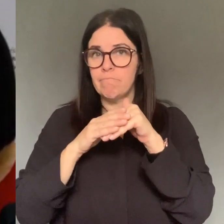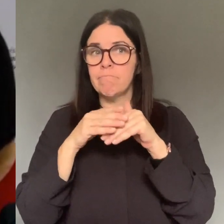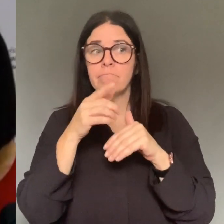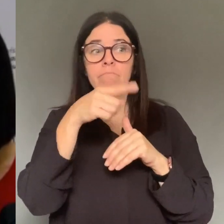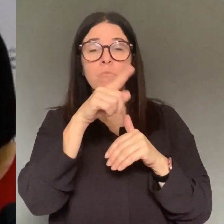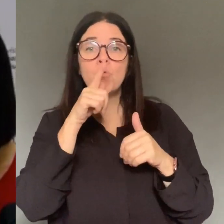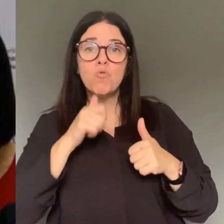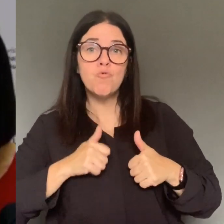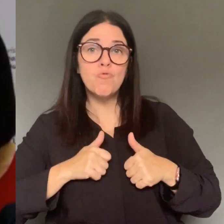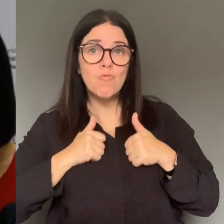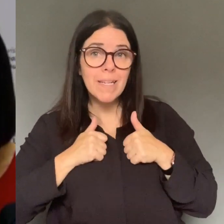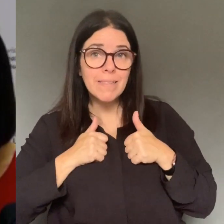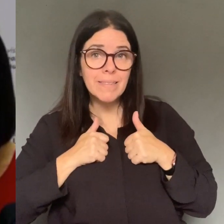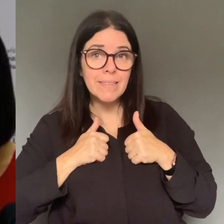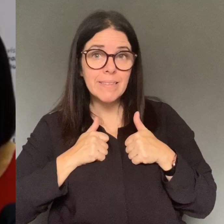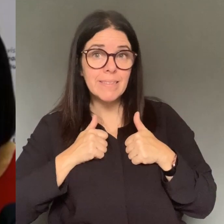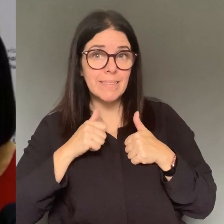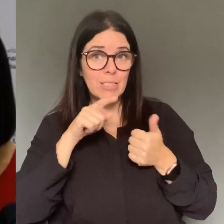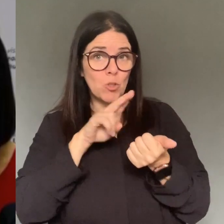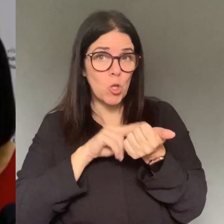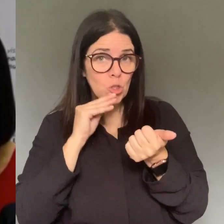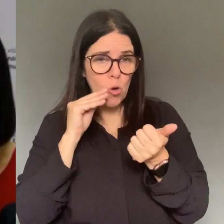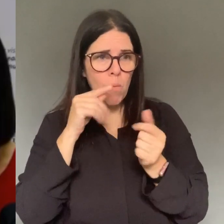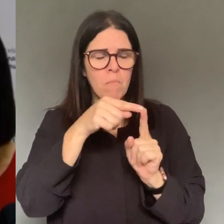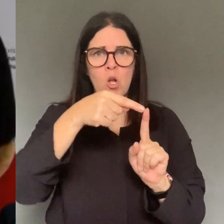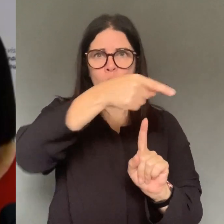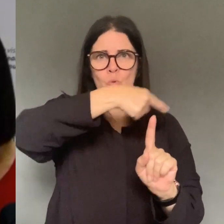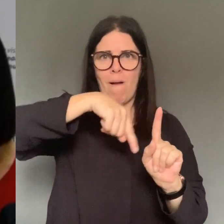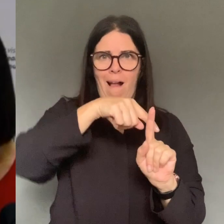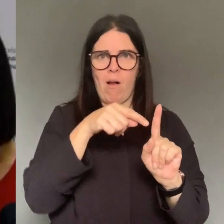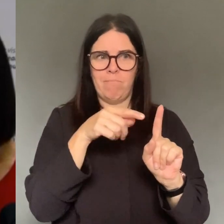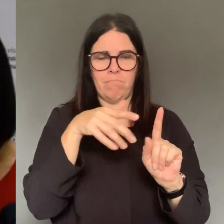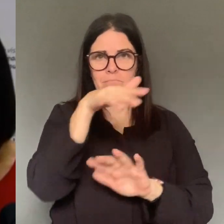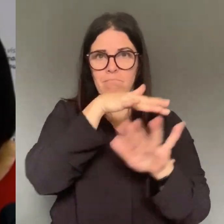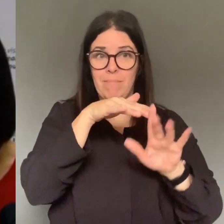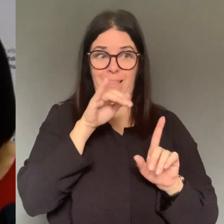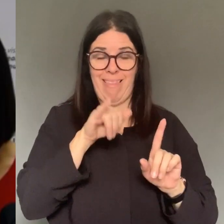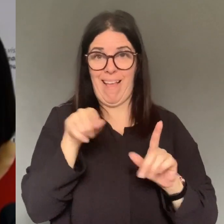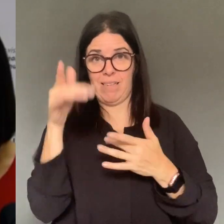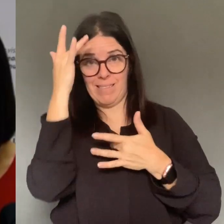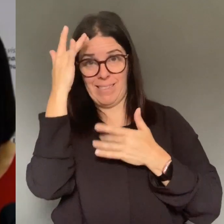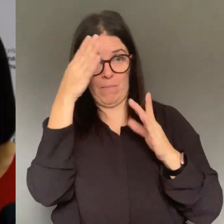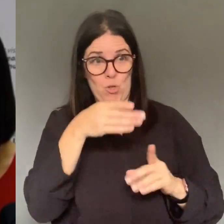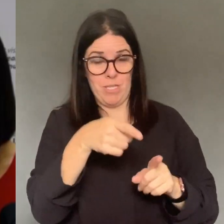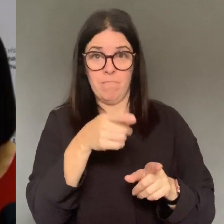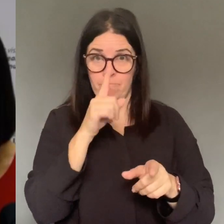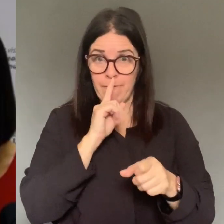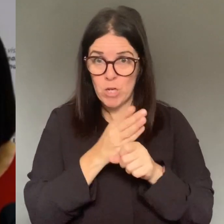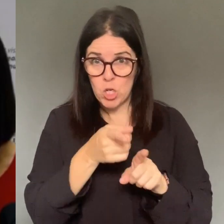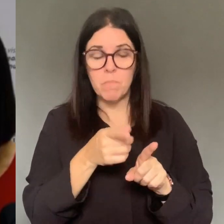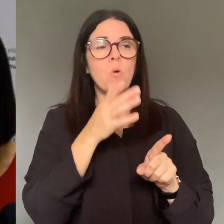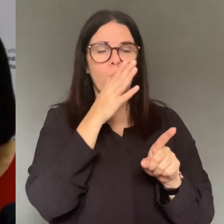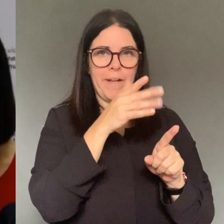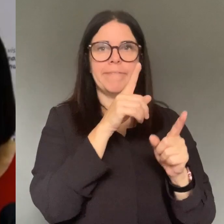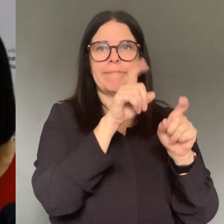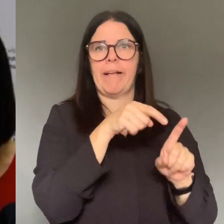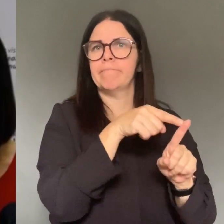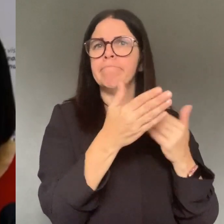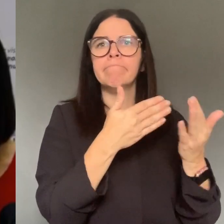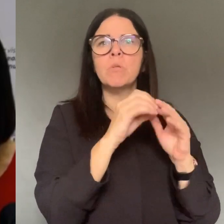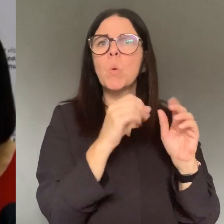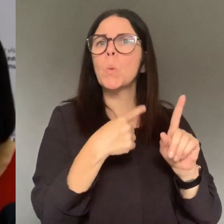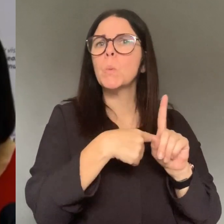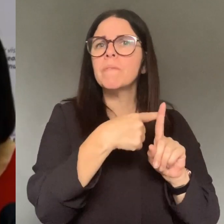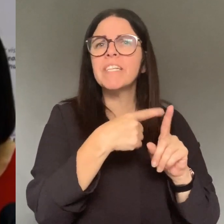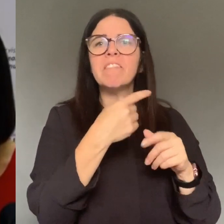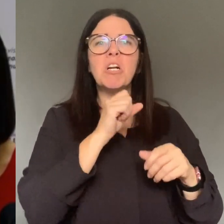increases to include asymptomatic residents who are contacts of the ill resident with COVID-19. Our health unit will continue to